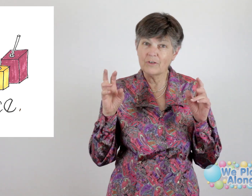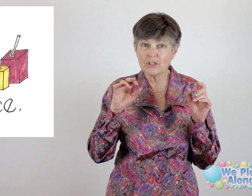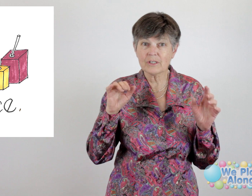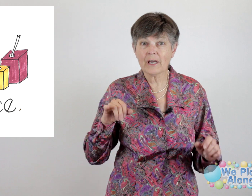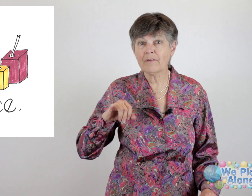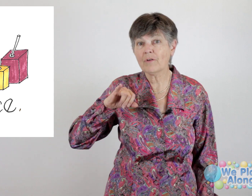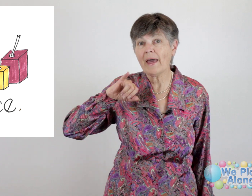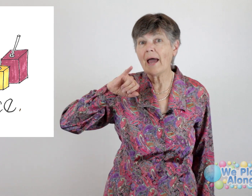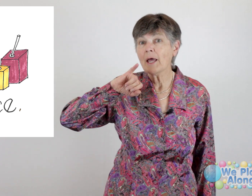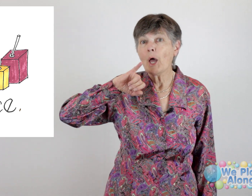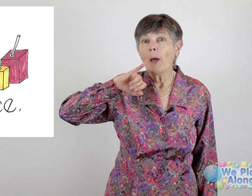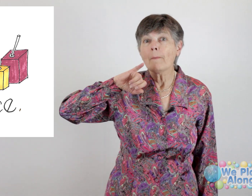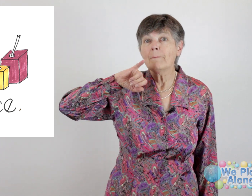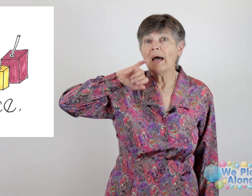official sign for that, but